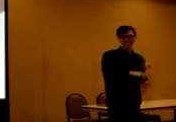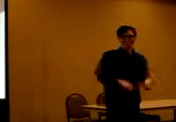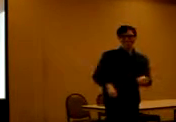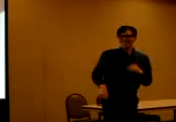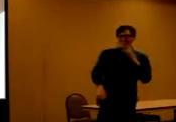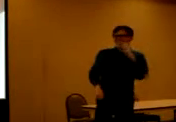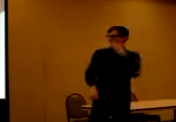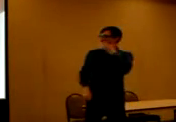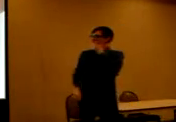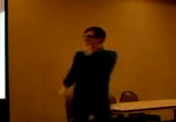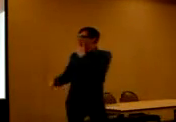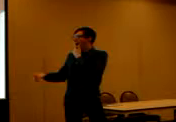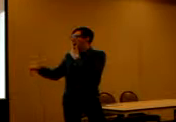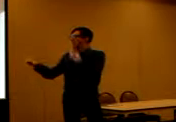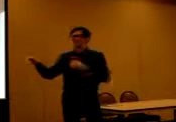Remember with DAC? Okay.